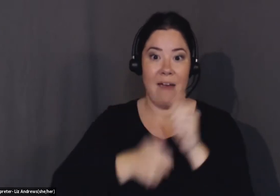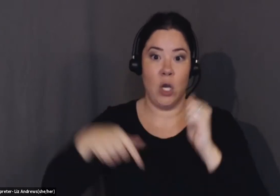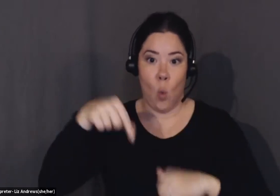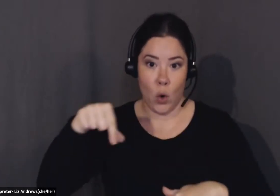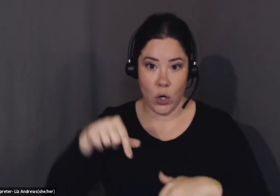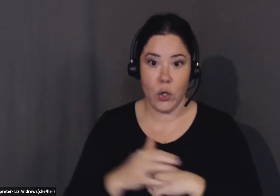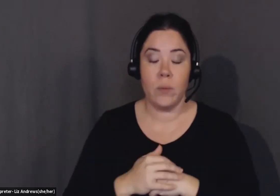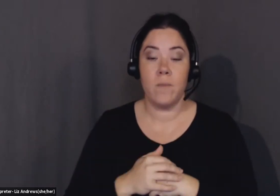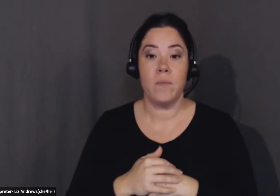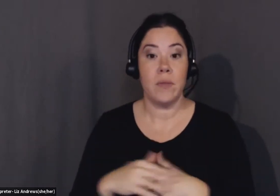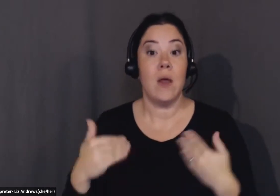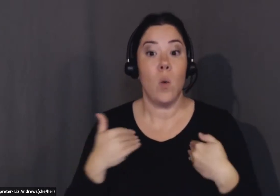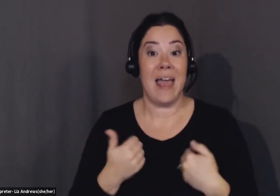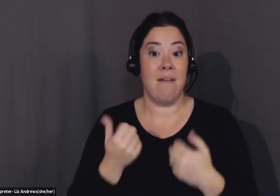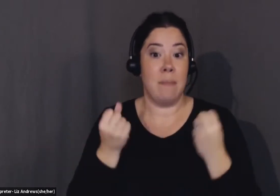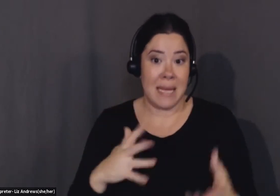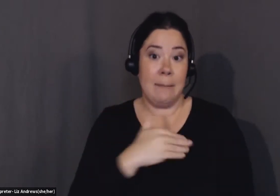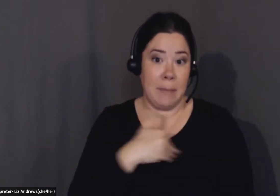have many members of our